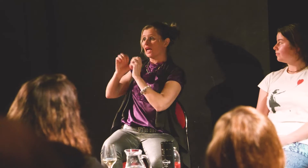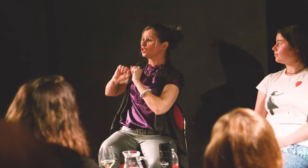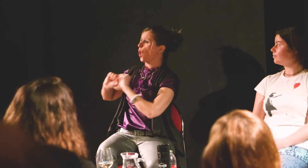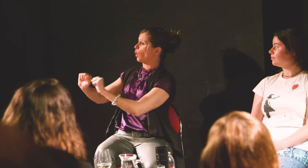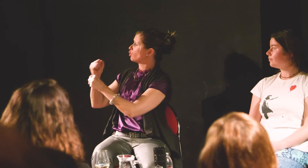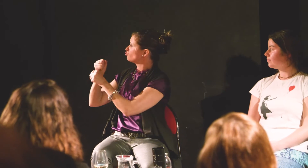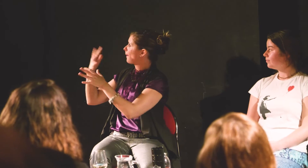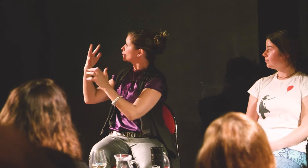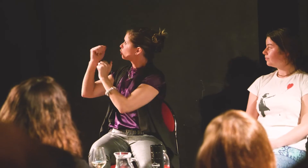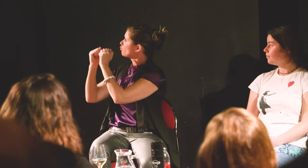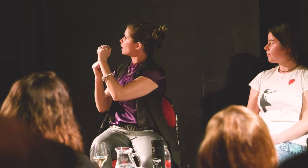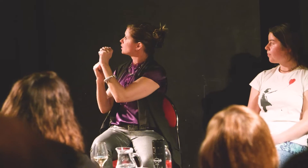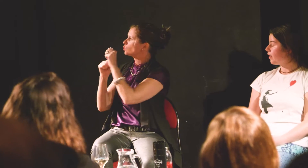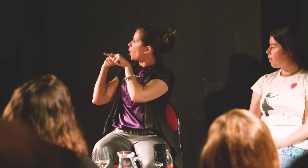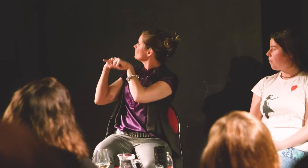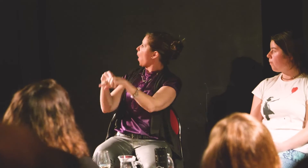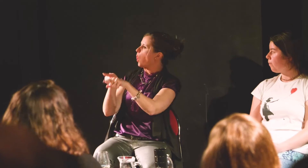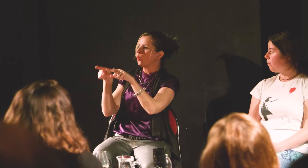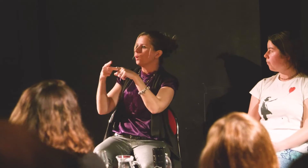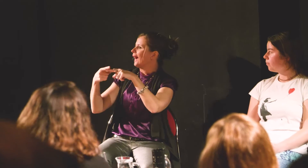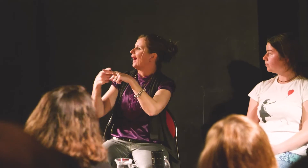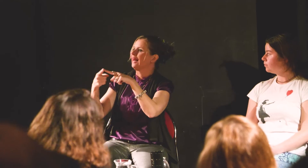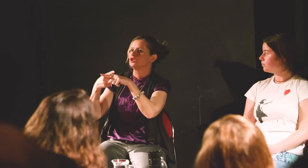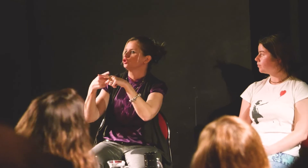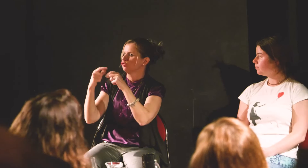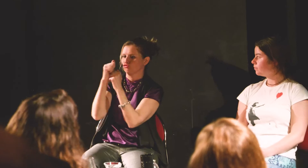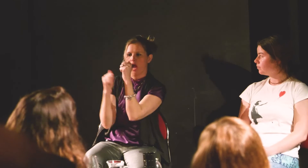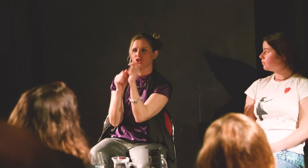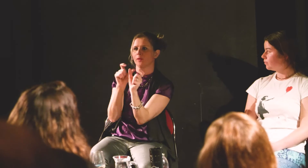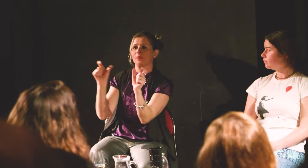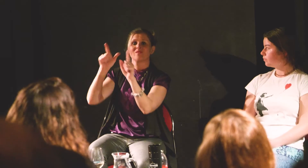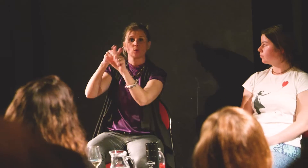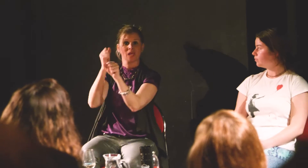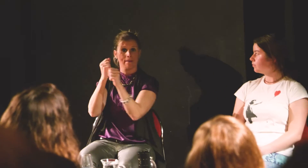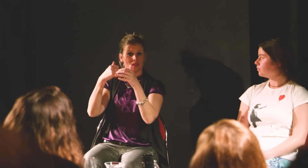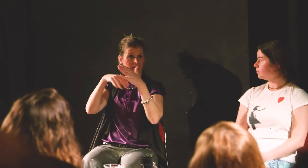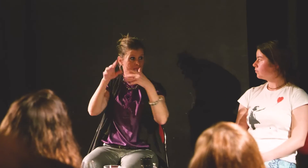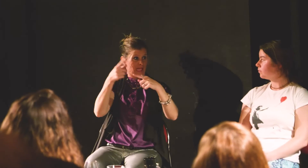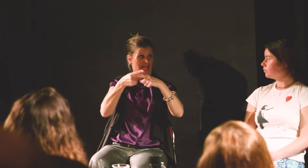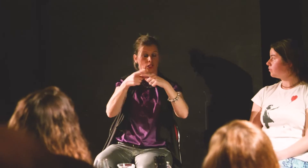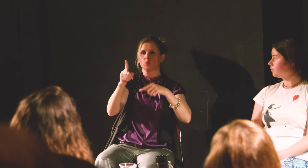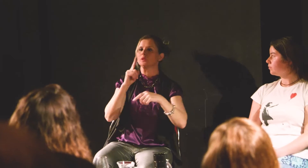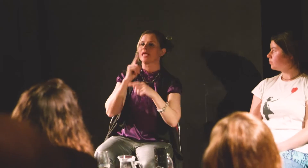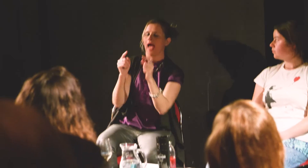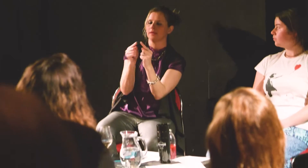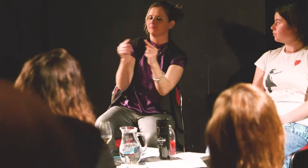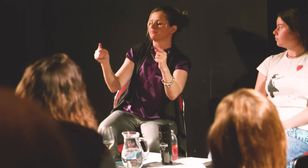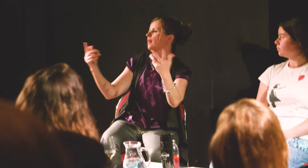we go, it's all on with sign language. Now, the grammatical structure of sign language doesn't follow that of English. For example, in English, you might